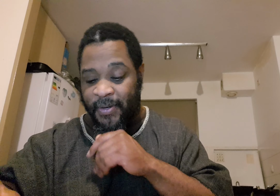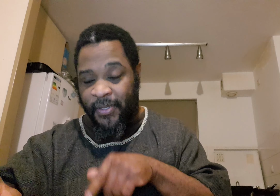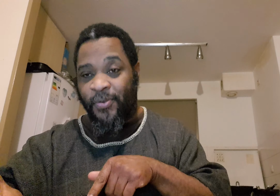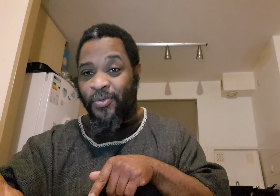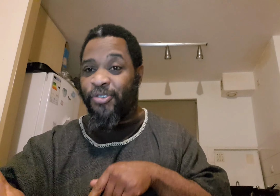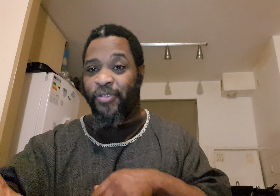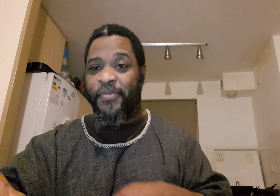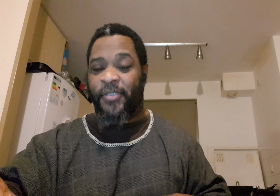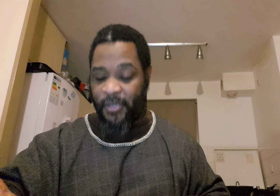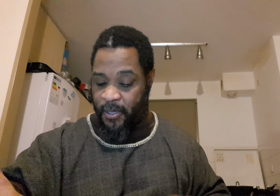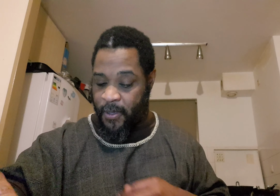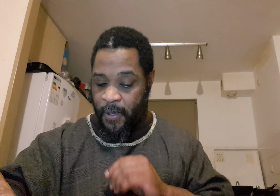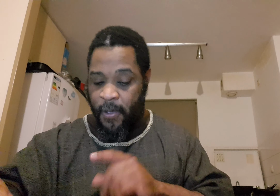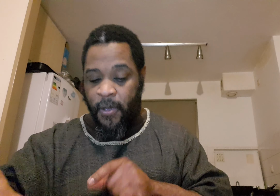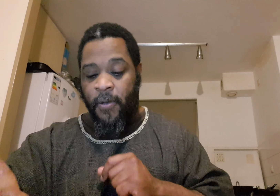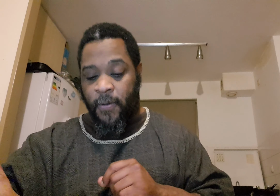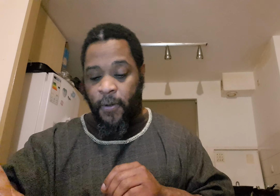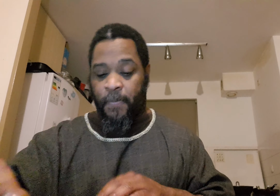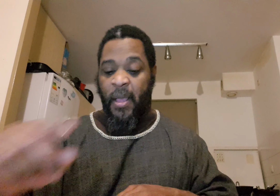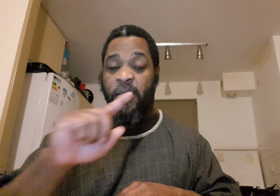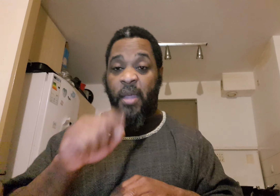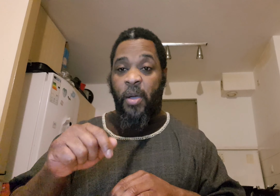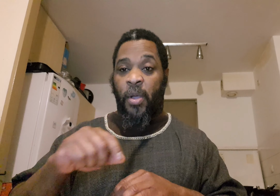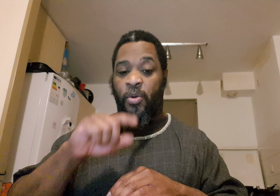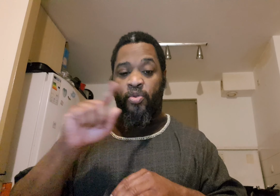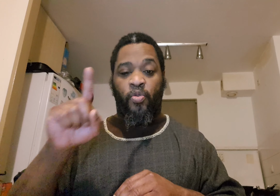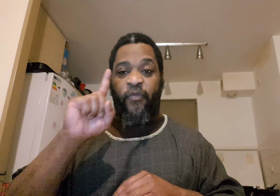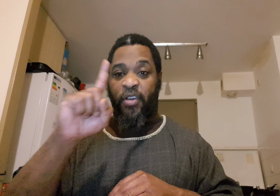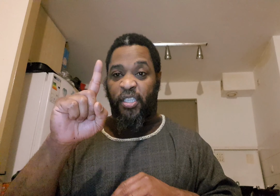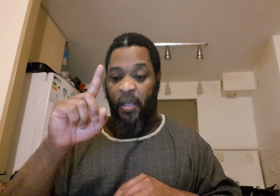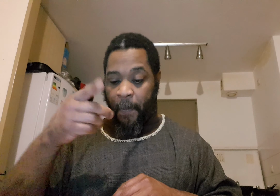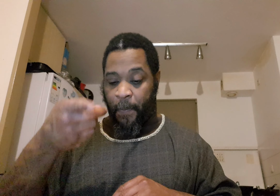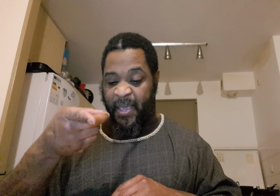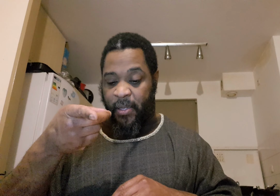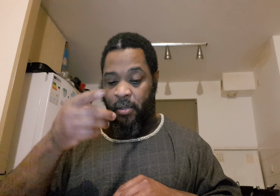The good scriptures. Now I go to 1 Peter